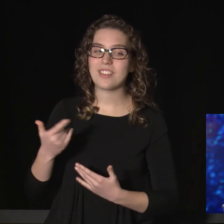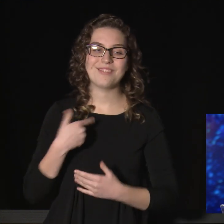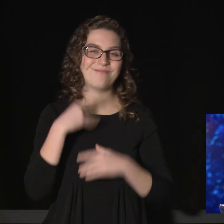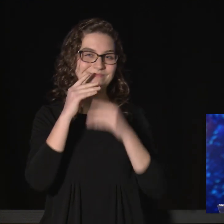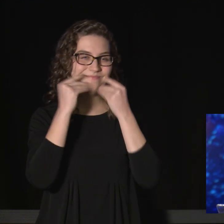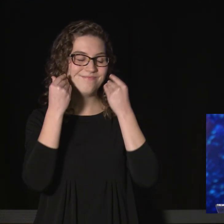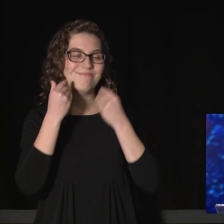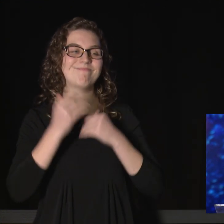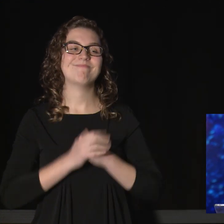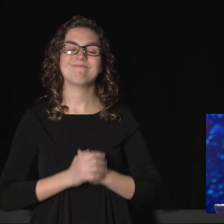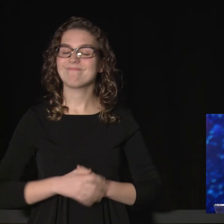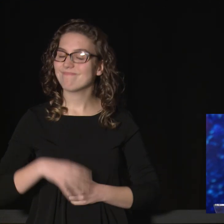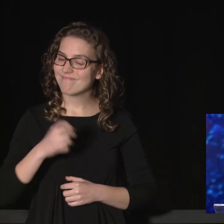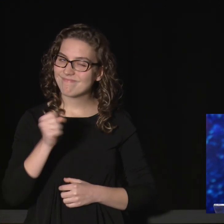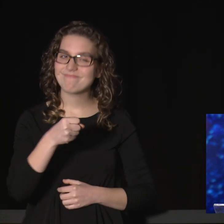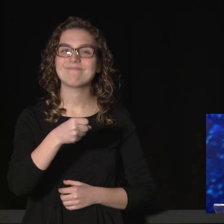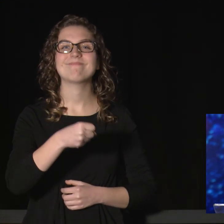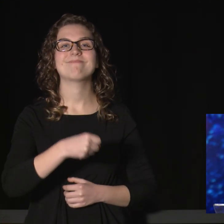yes.